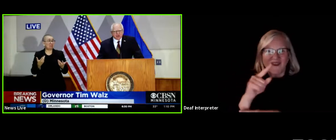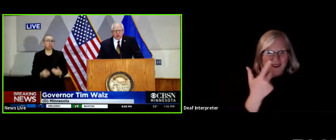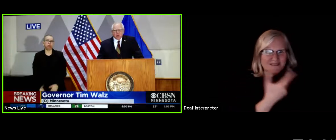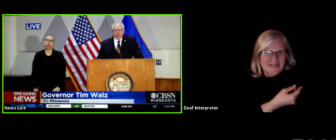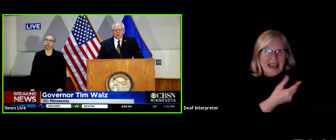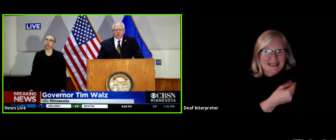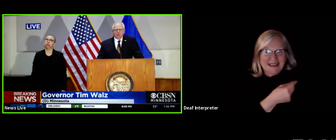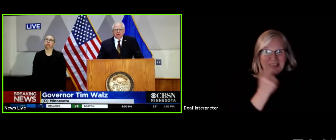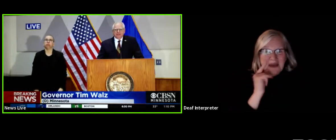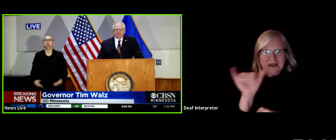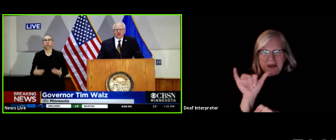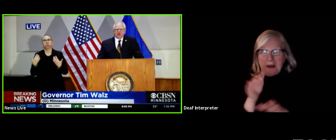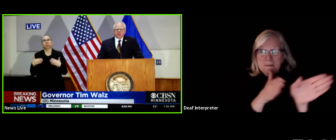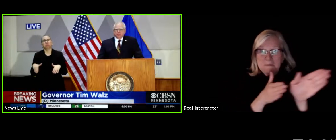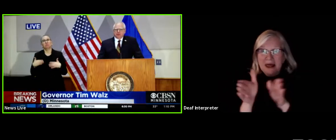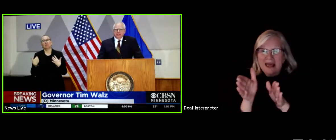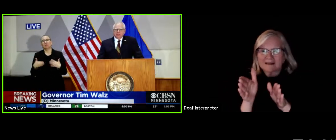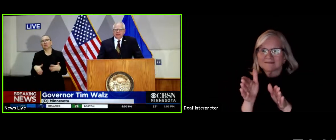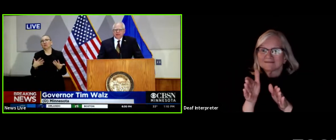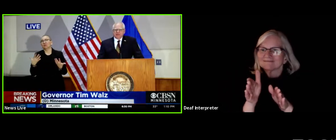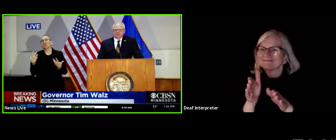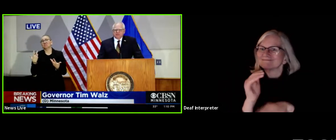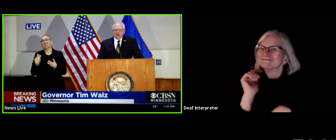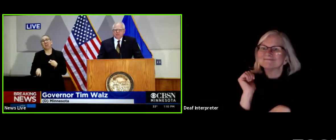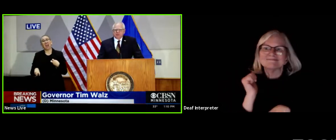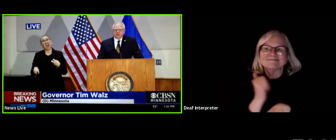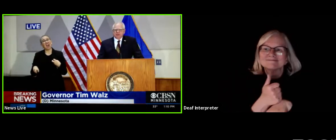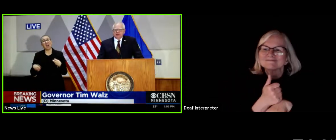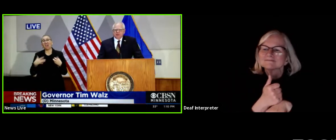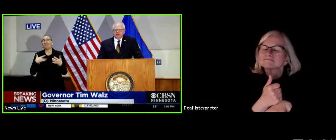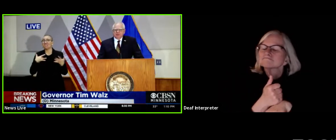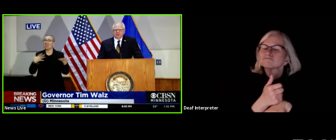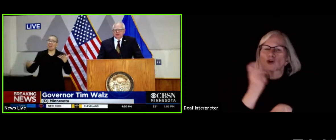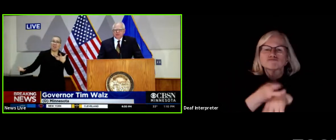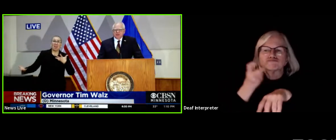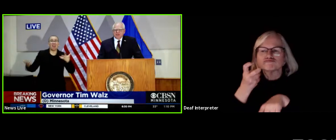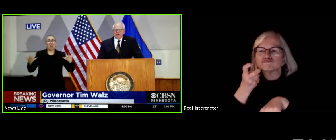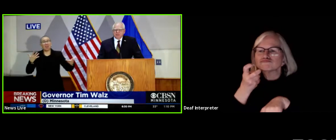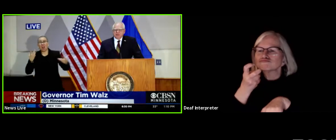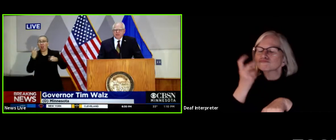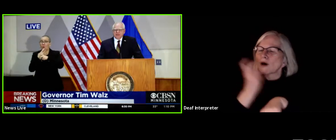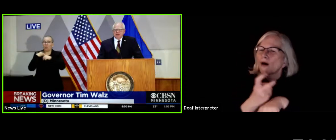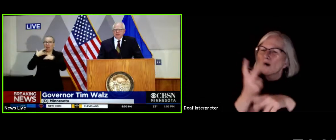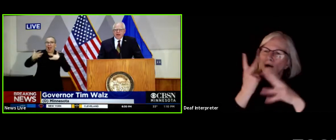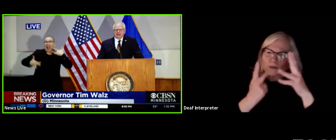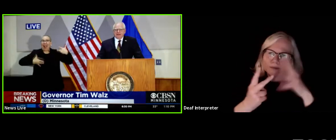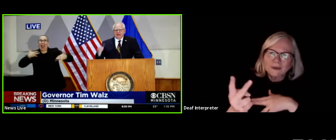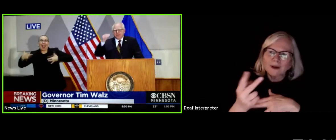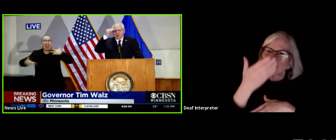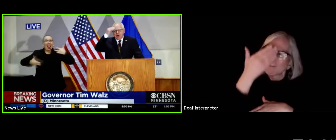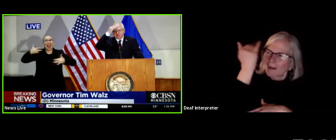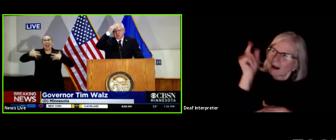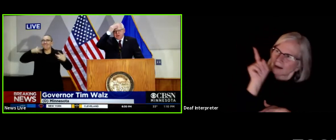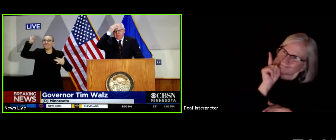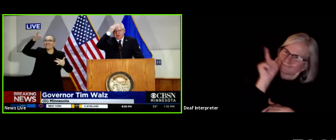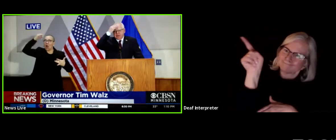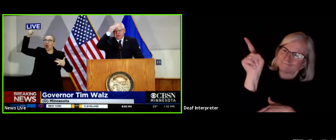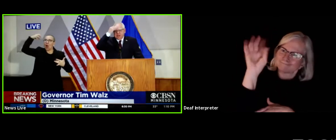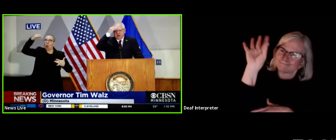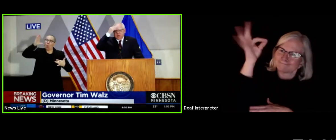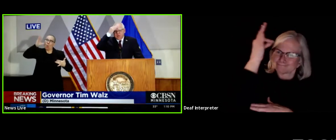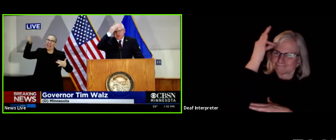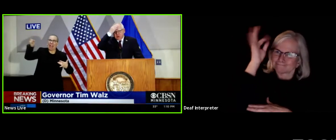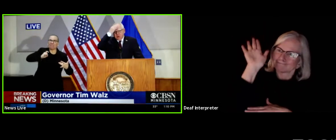is so difficult to predict because of this unpredictability of the administration's ability. Keep in mind, they promised 20